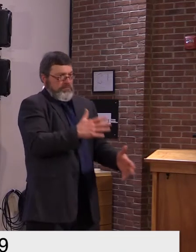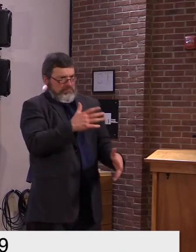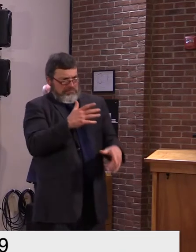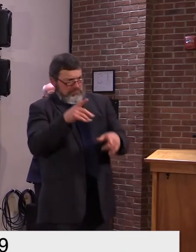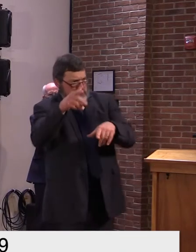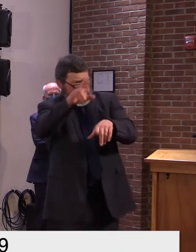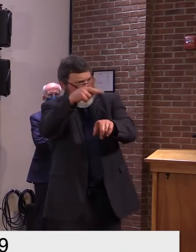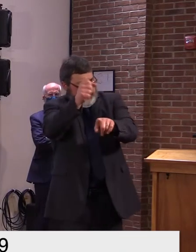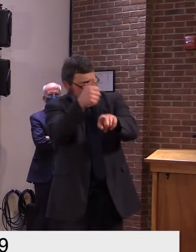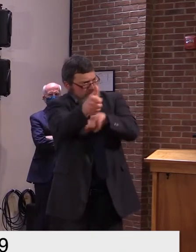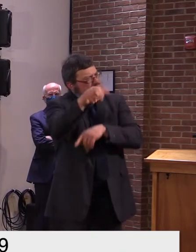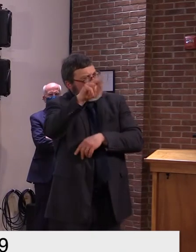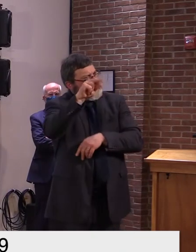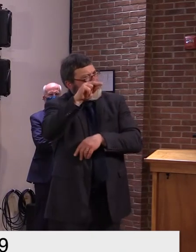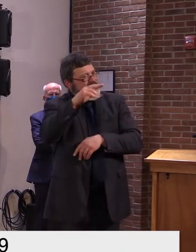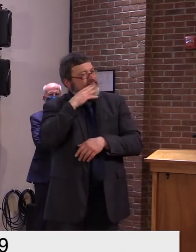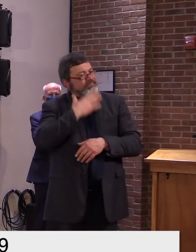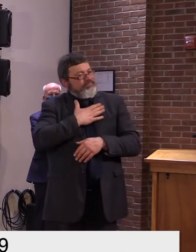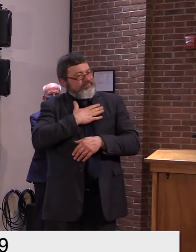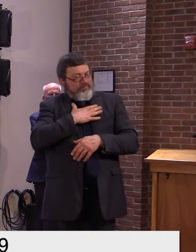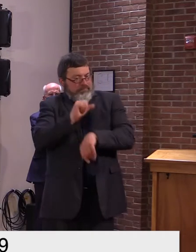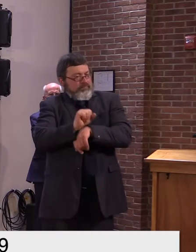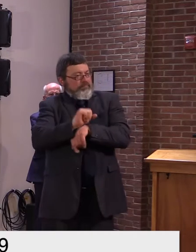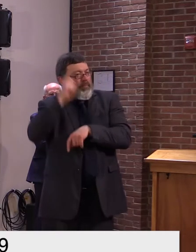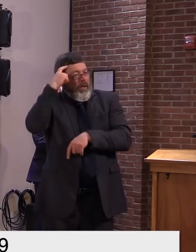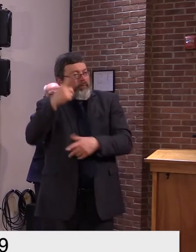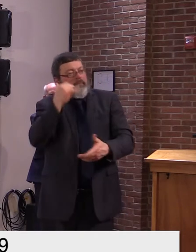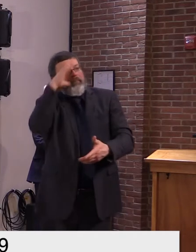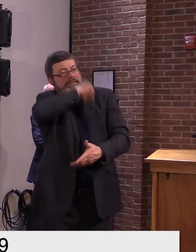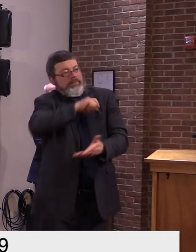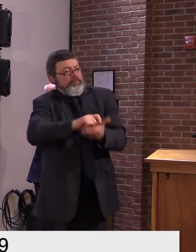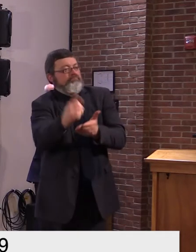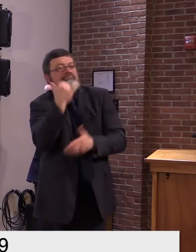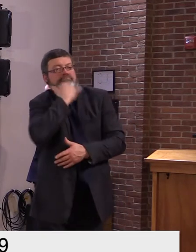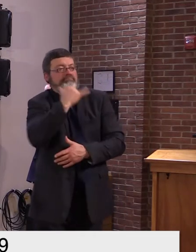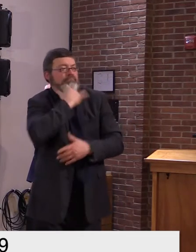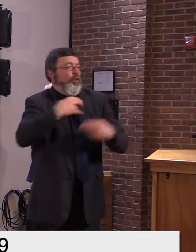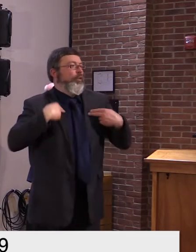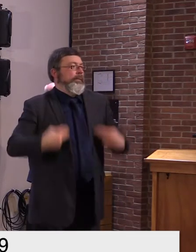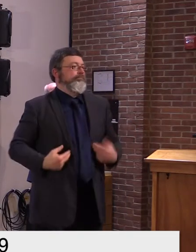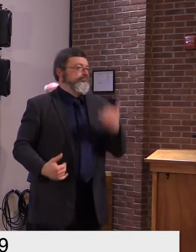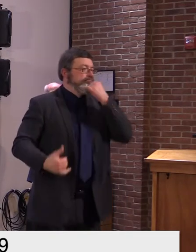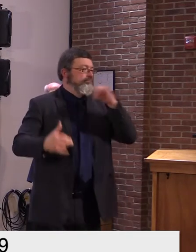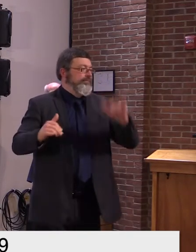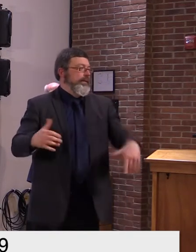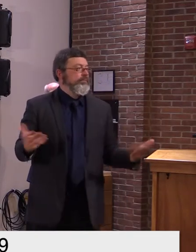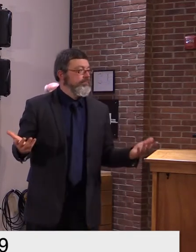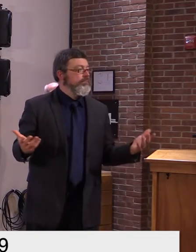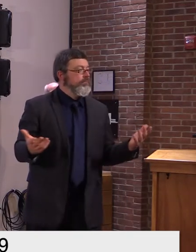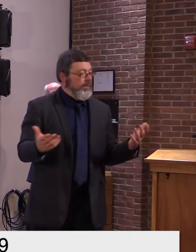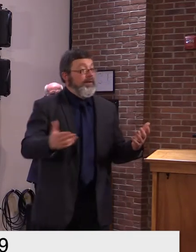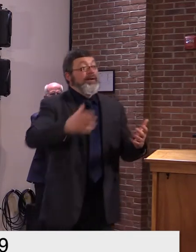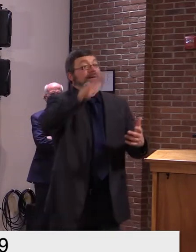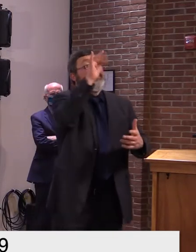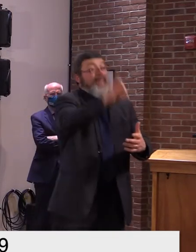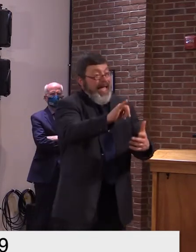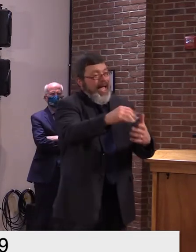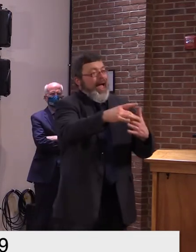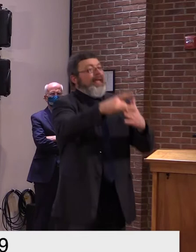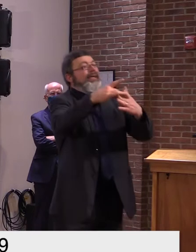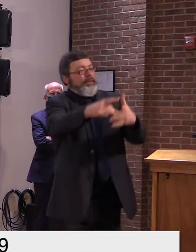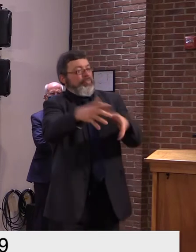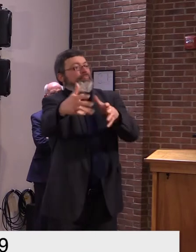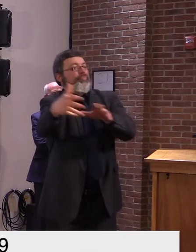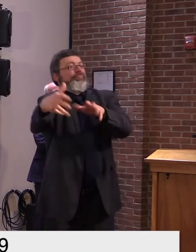box wasn't checked, and it arrived too late and tainted the specimens on Monday.